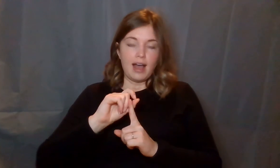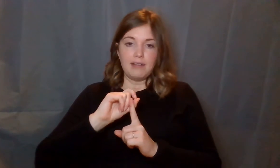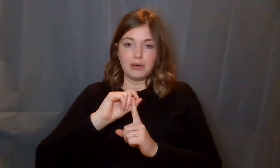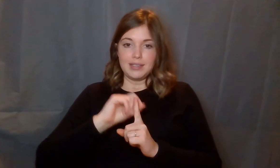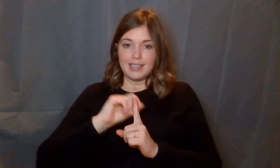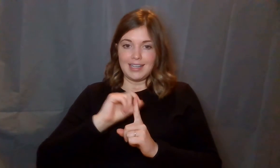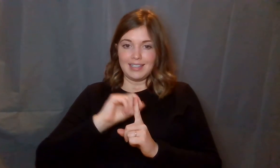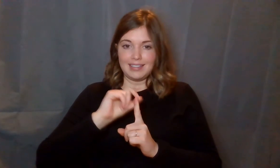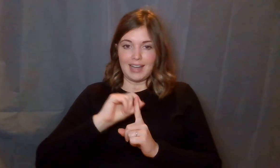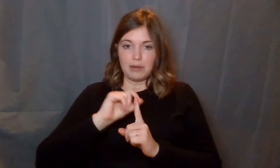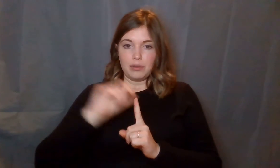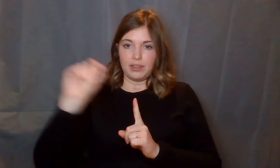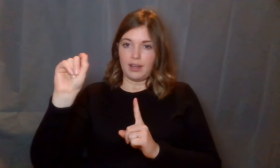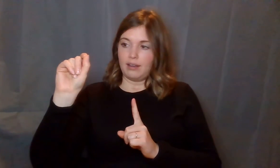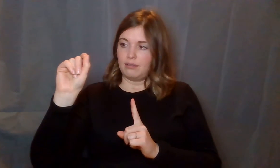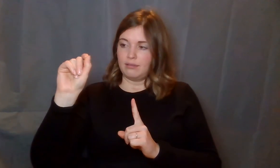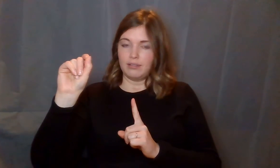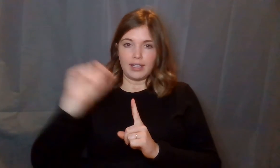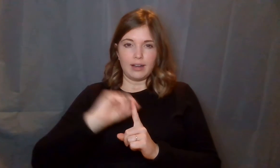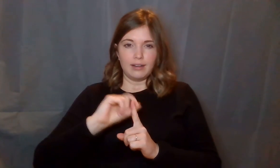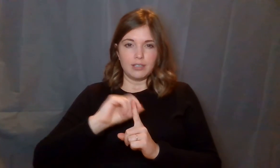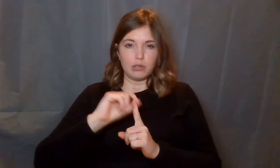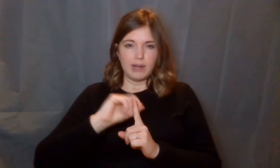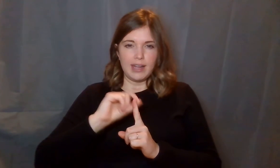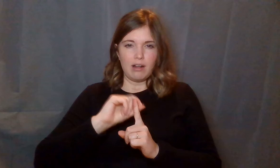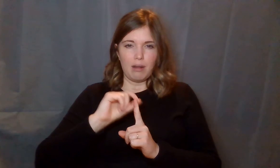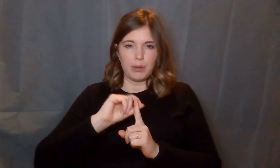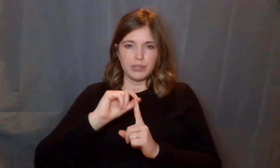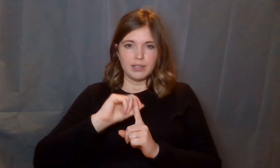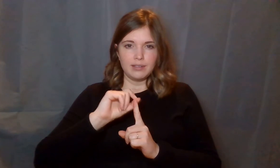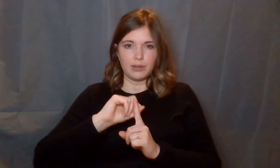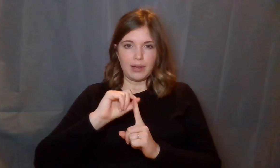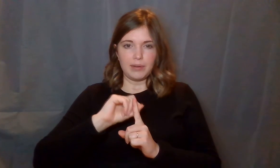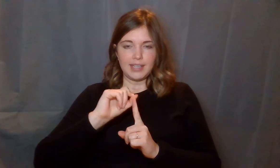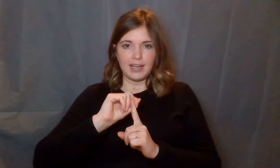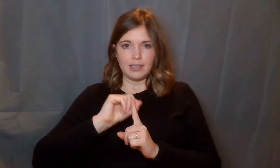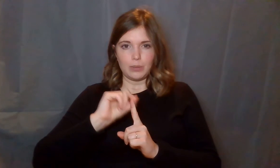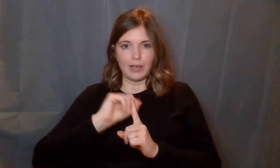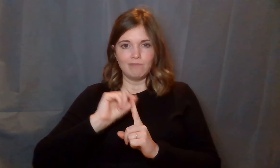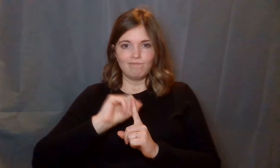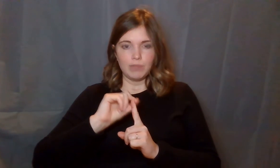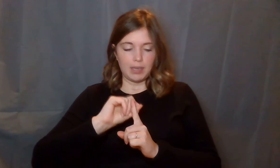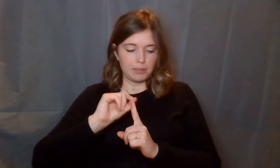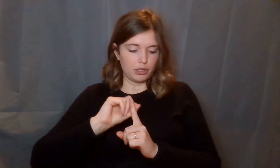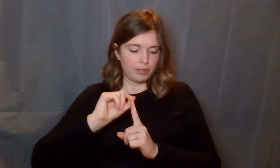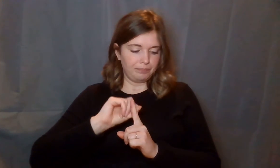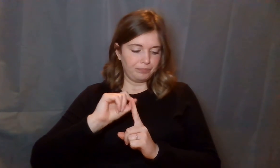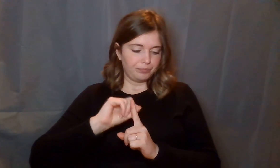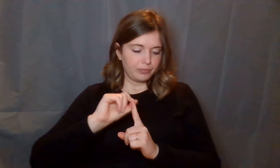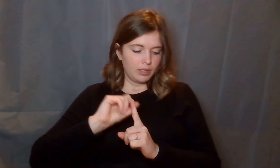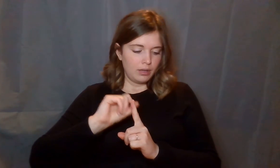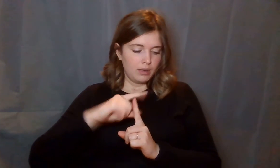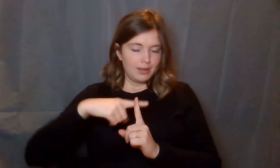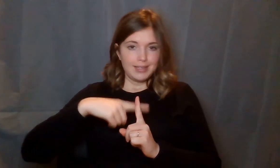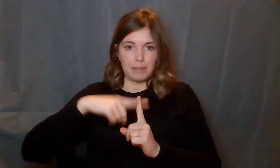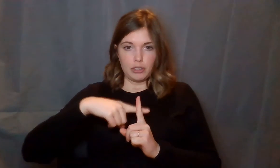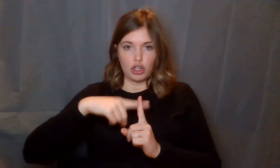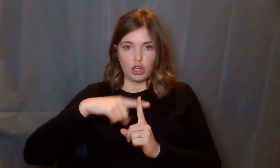I've always seen it signed with that, like a degree almost. So I always sign it this way. Temperature. Temperature